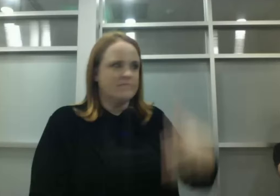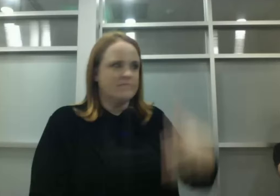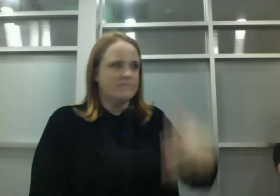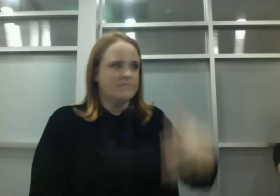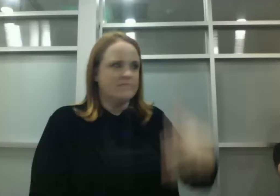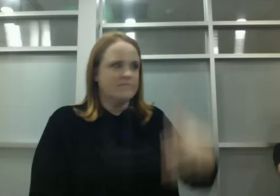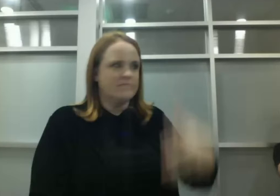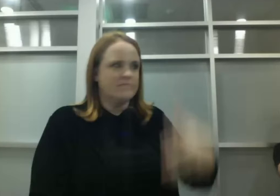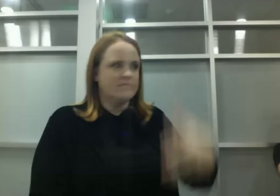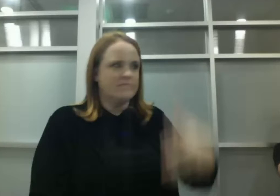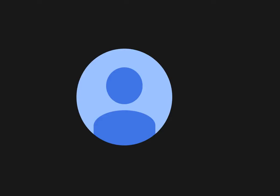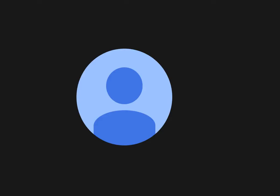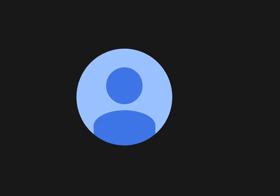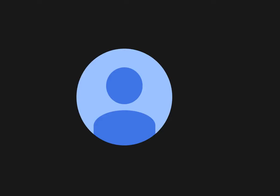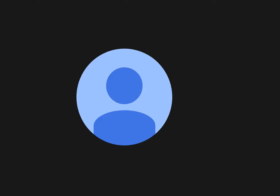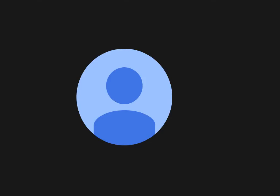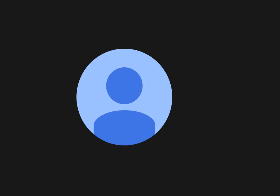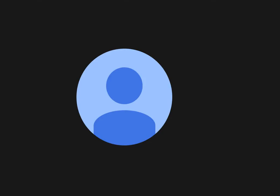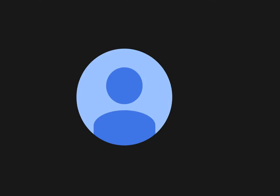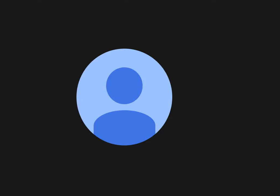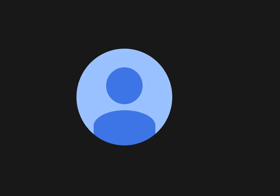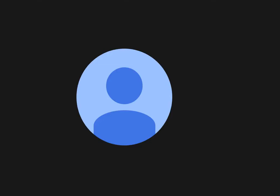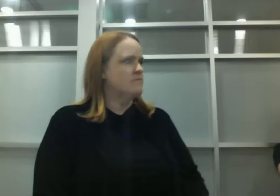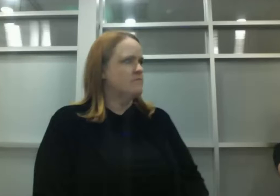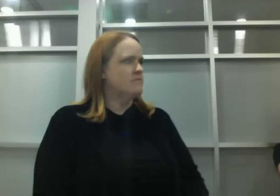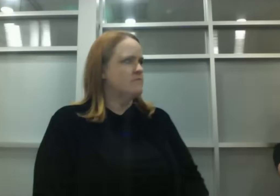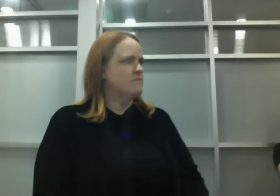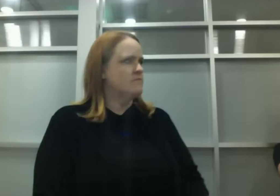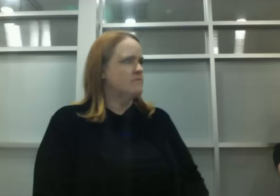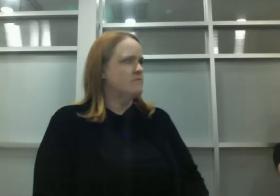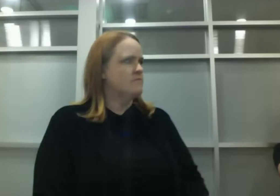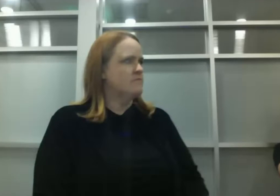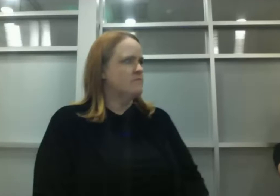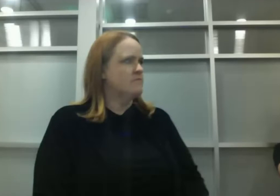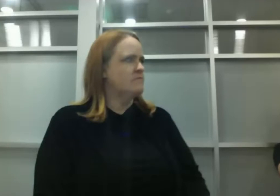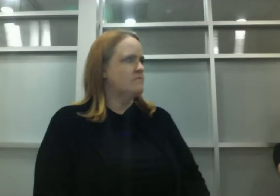Swap files, I guess? Because in Vim, the tilde files would be swap files. So maybe that's what they're called? I don't know.